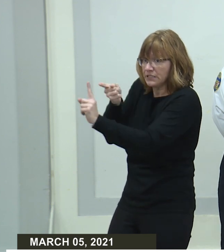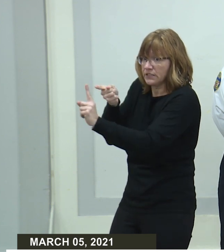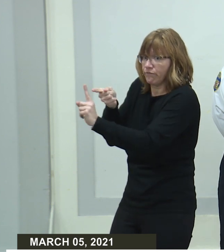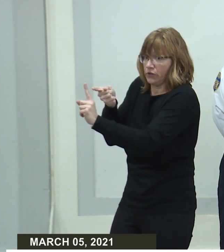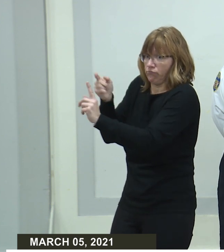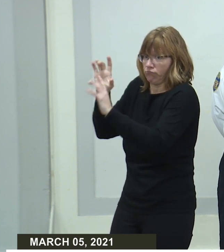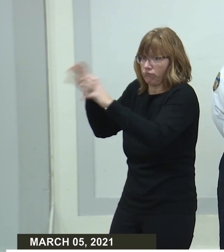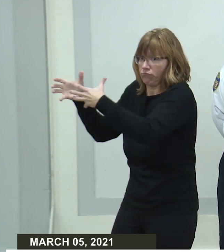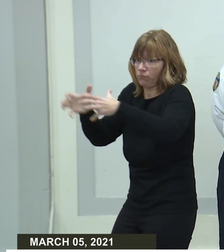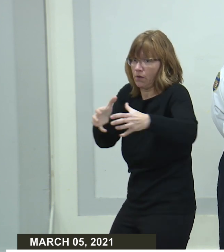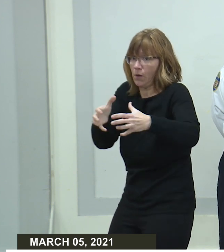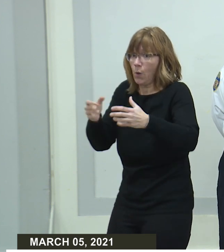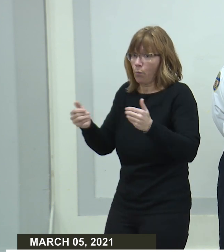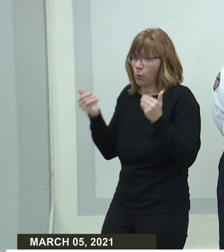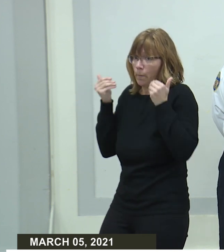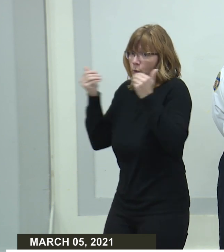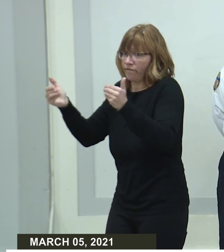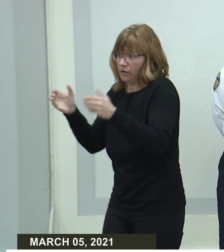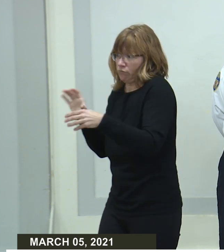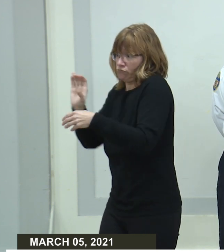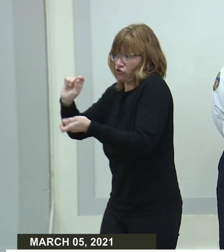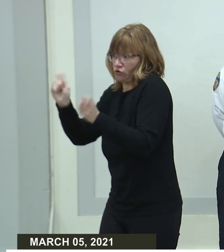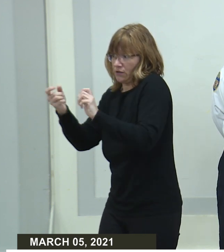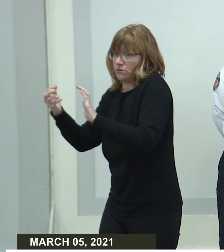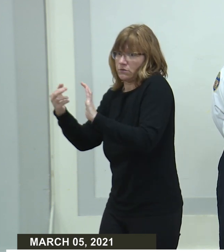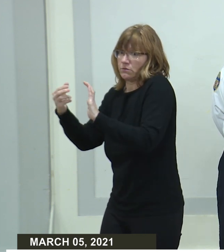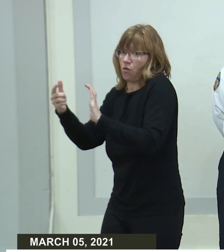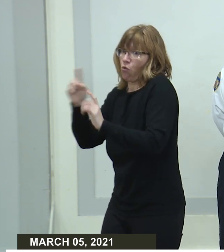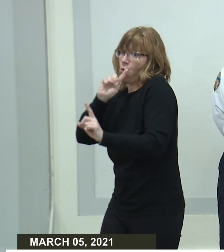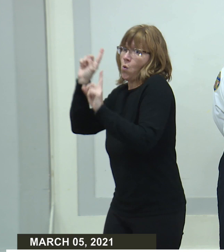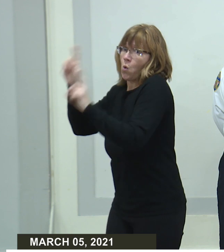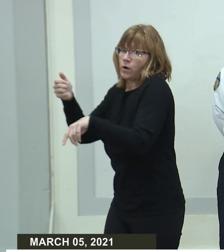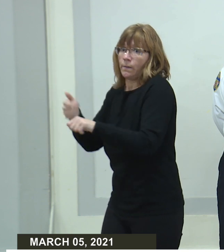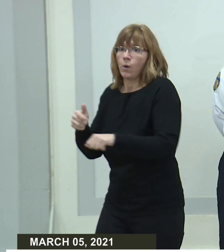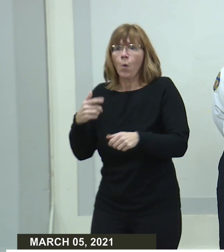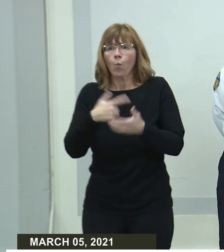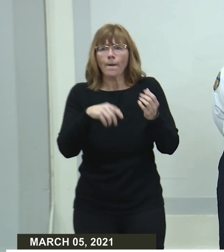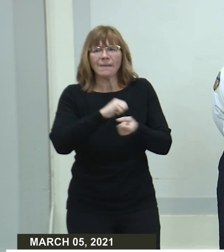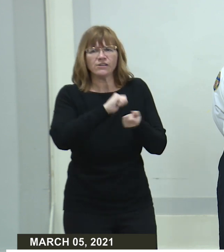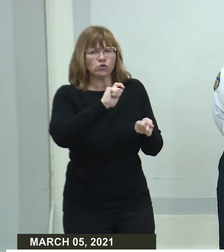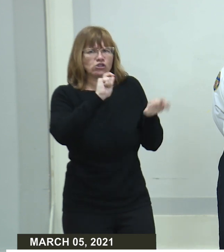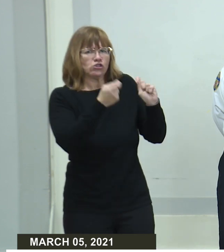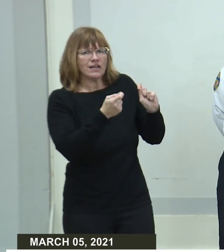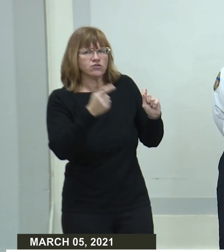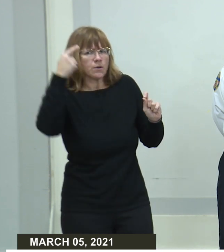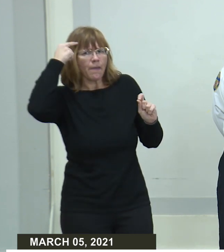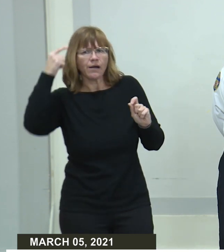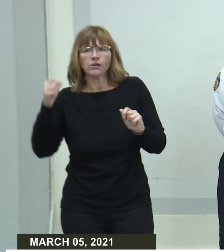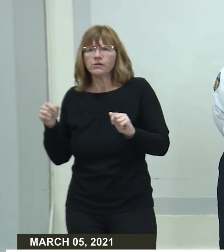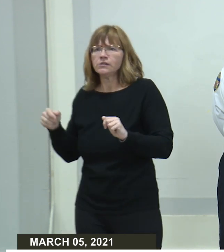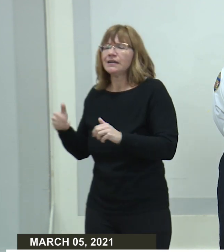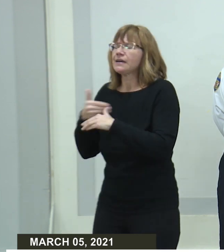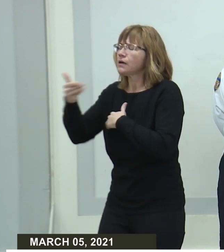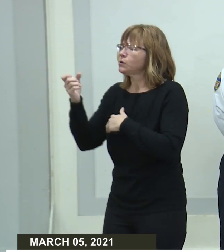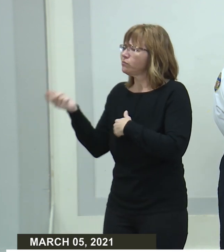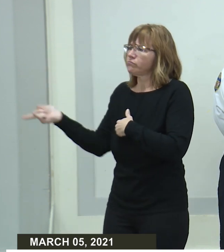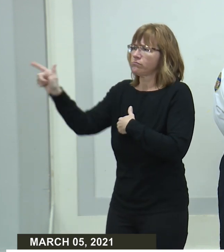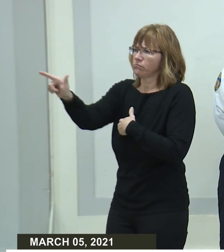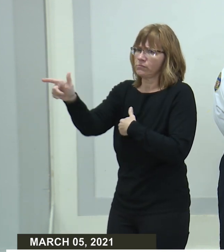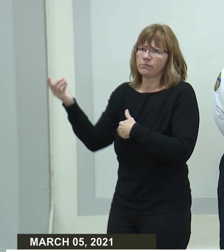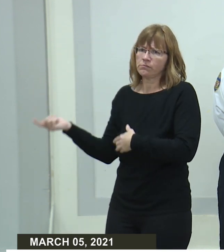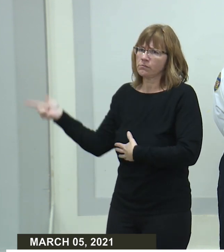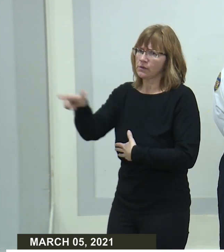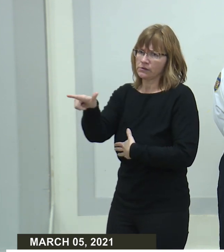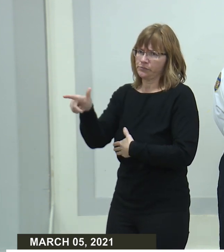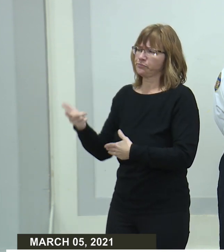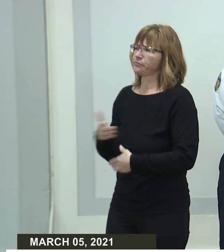going to do the enforcement. Next question. What made you change your mind? Next question. What made you change your mind? Next question, Alexa. You can't just ask 3.